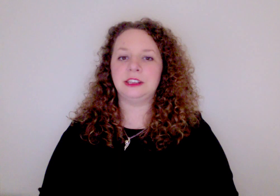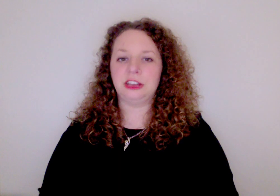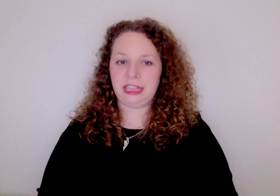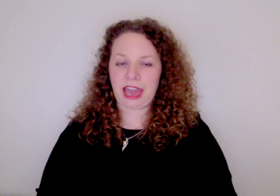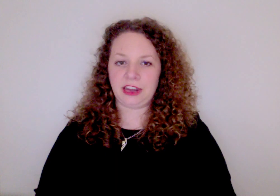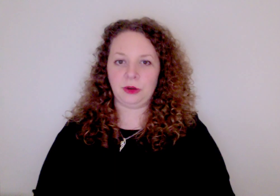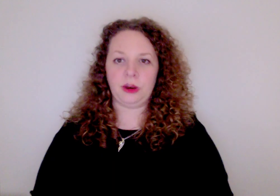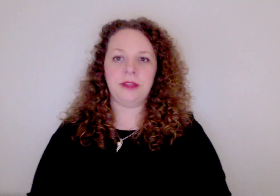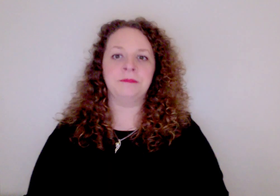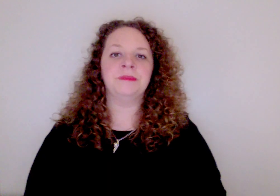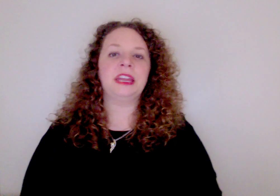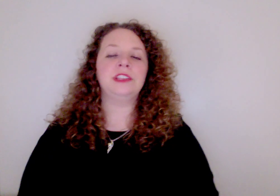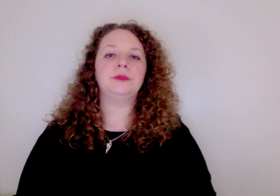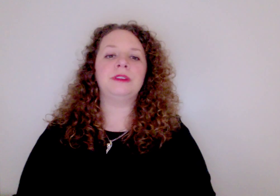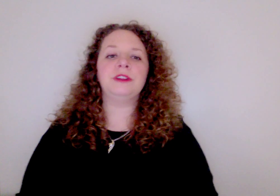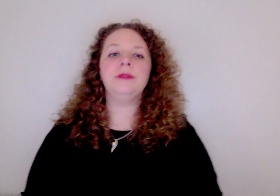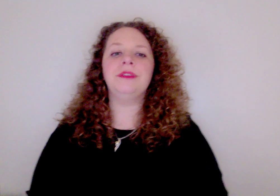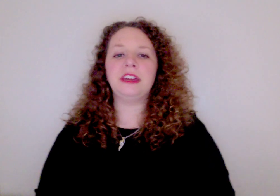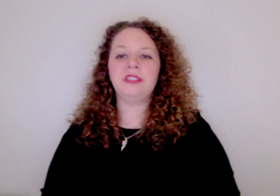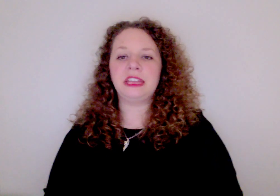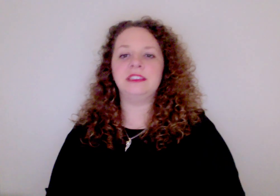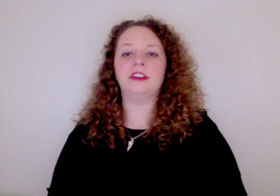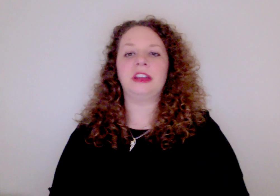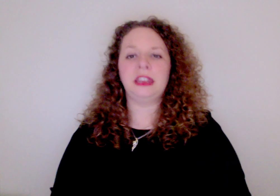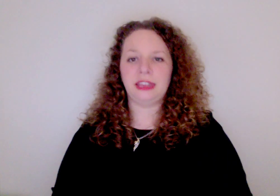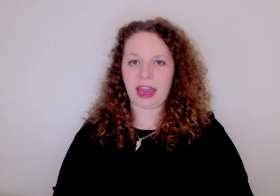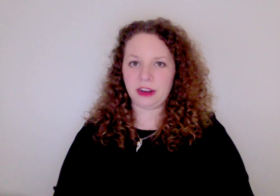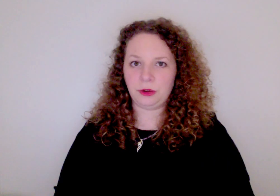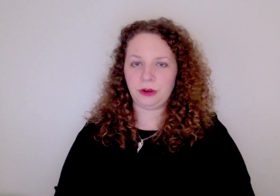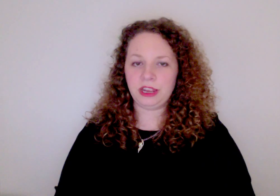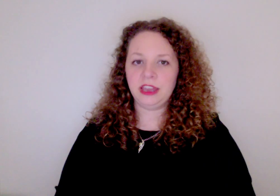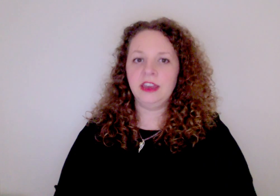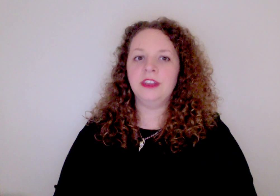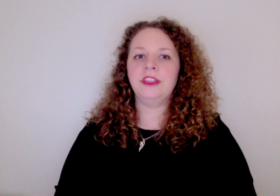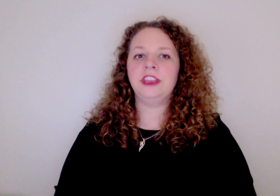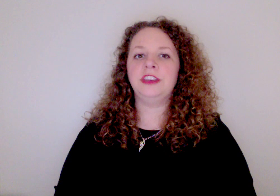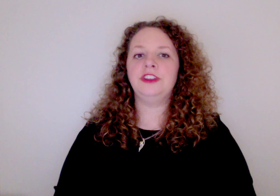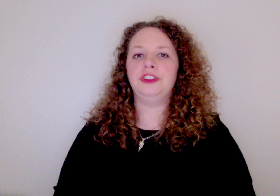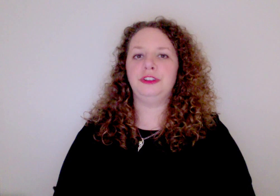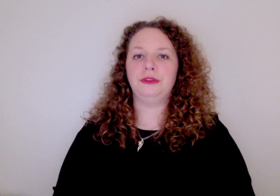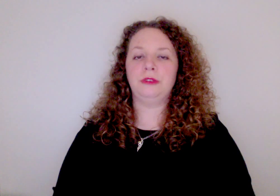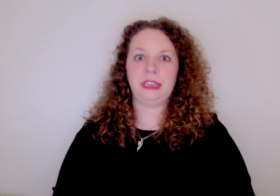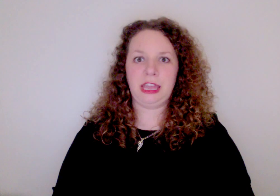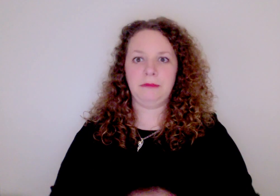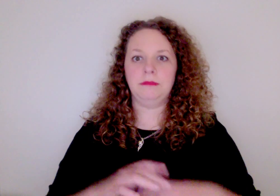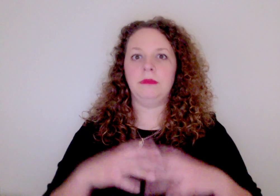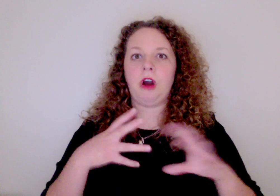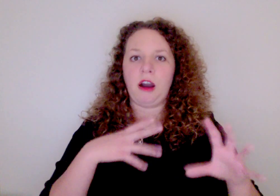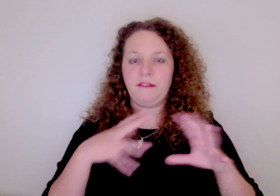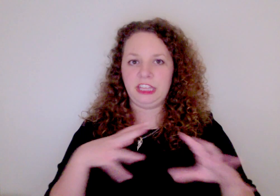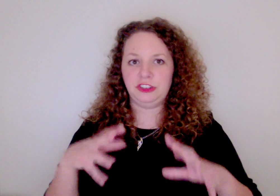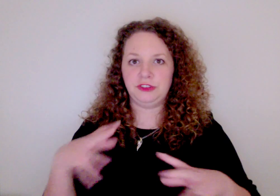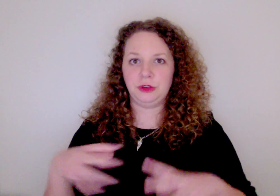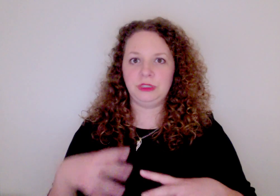in a category. Okay, so whenever you think of things that are in a category, then you can name off each of those